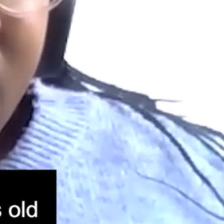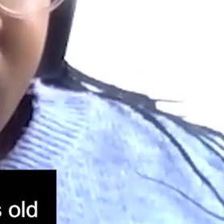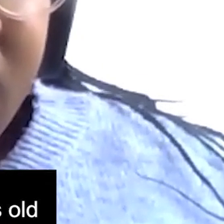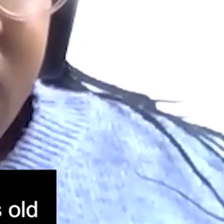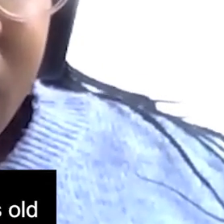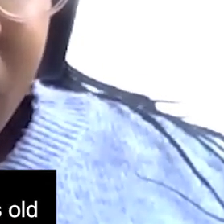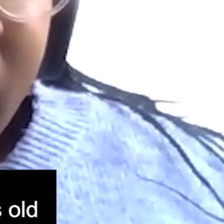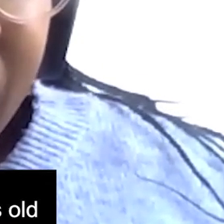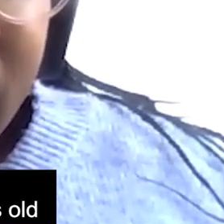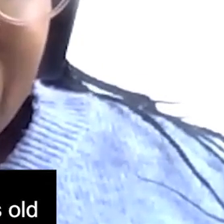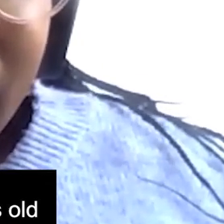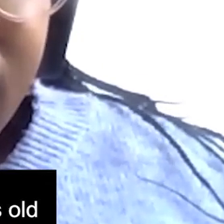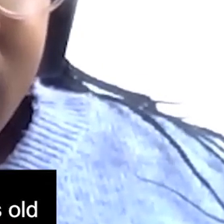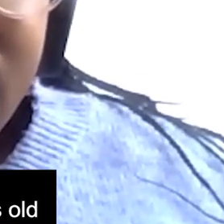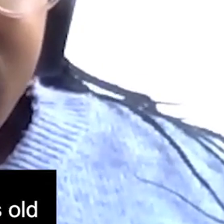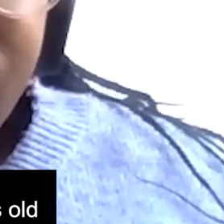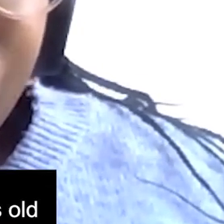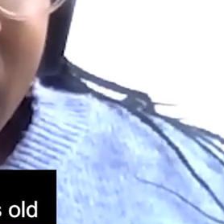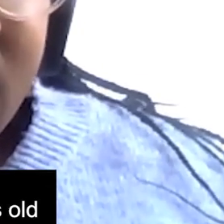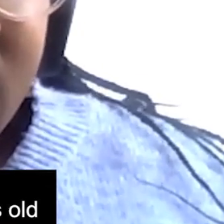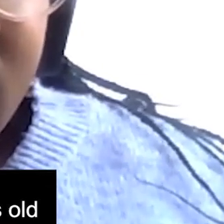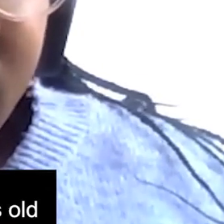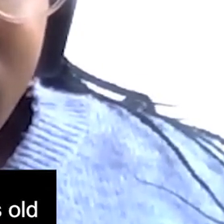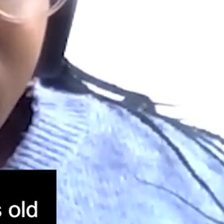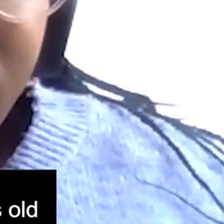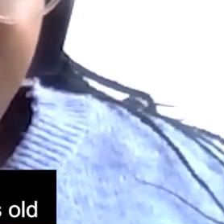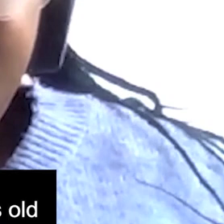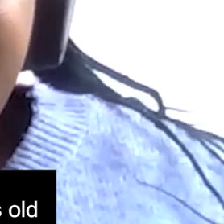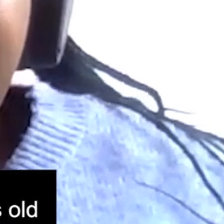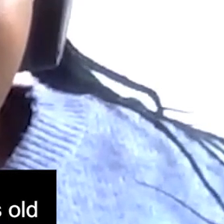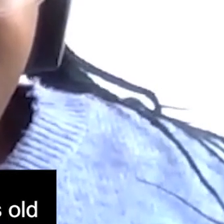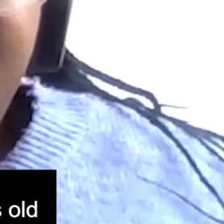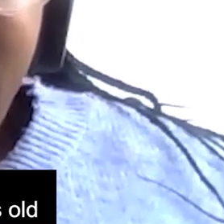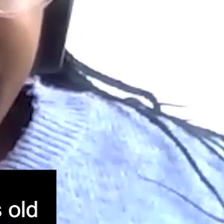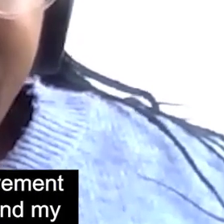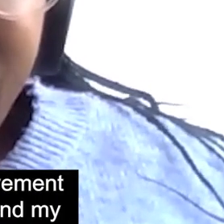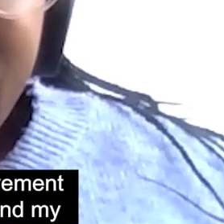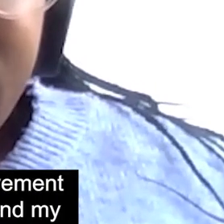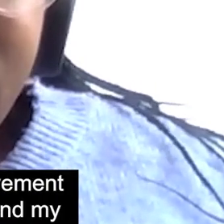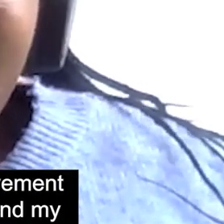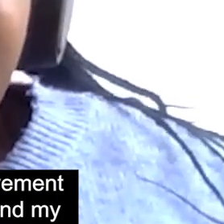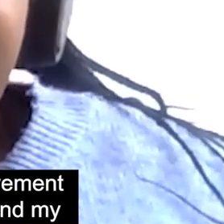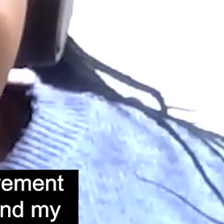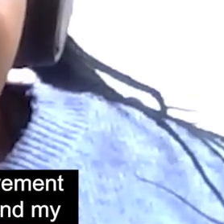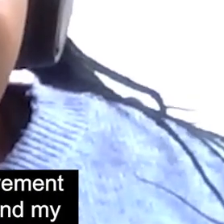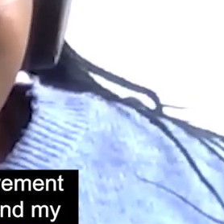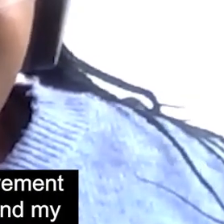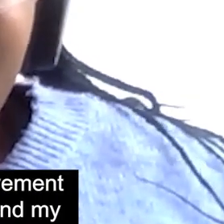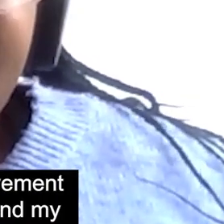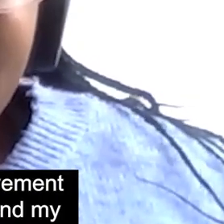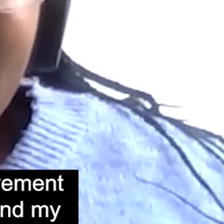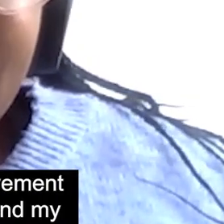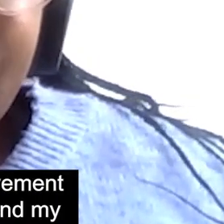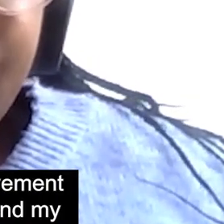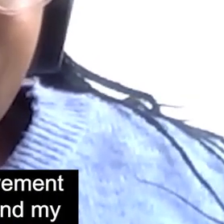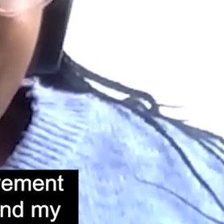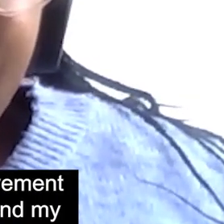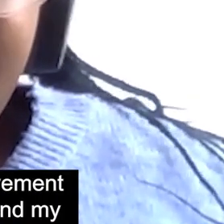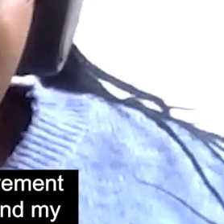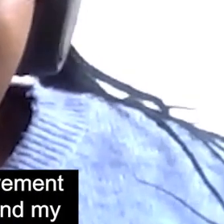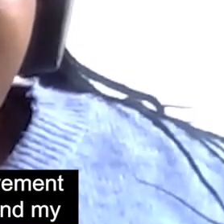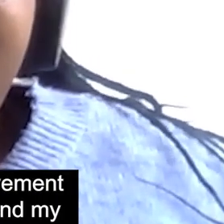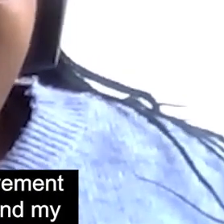It wasn't until I was about to turn 20 years old that I discovered the disabled